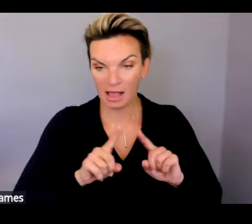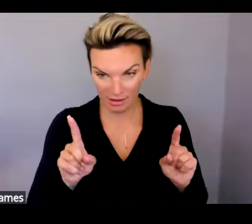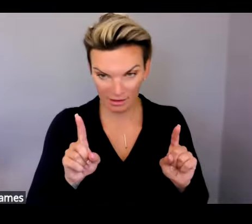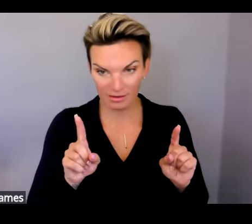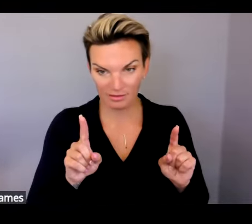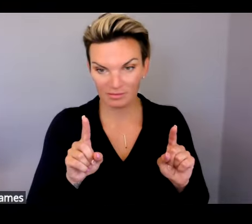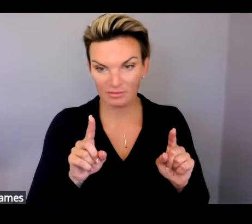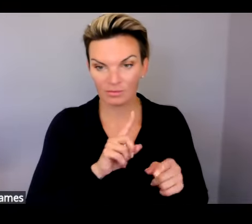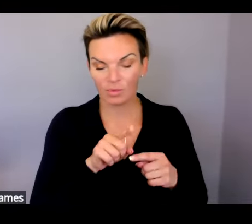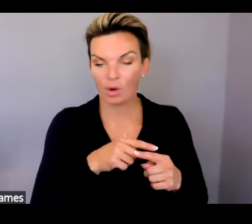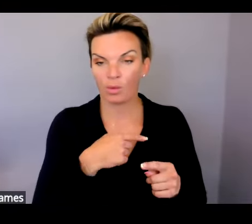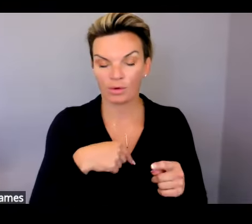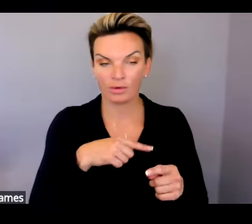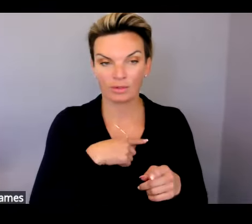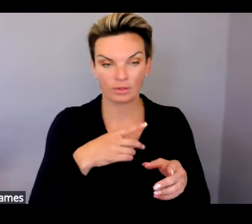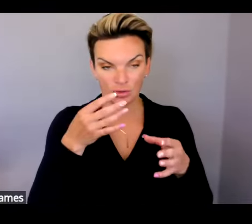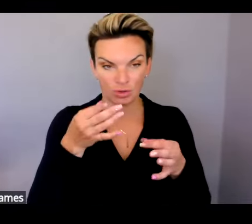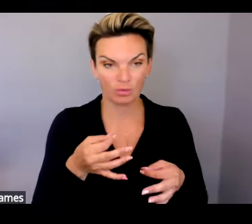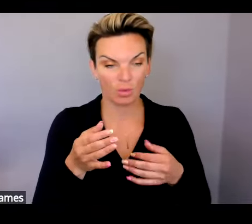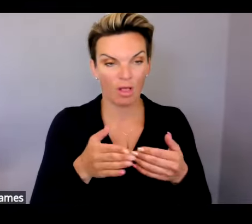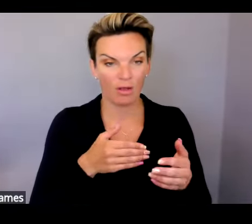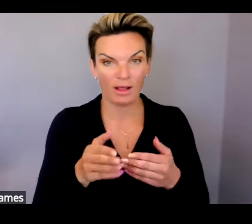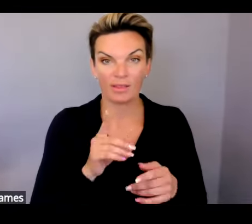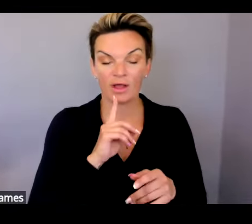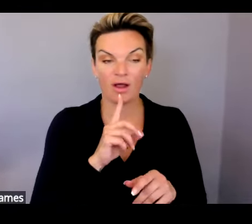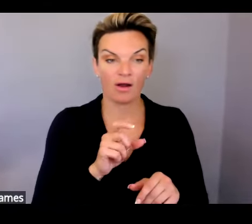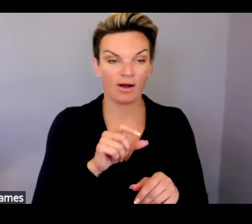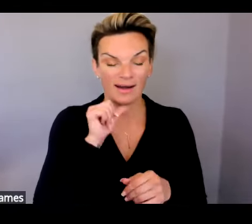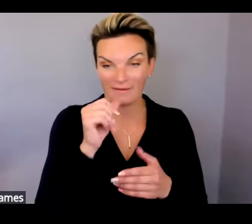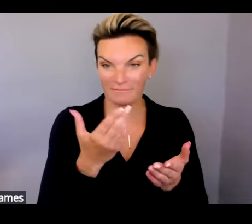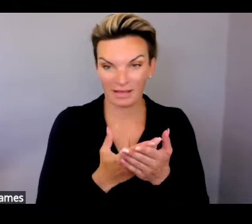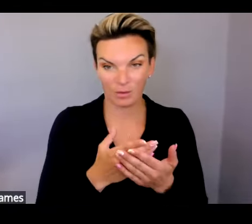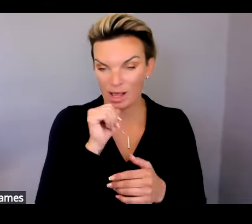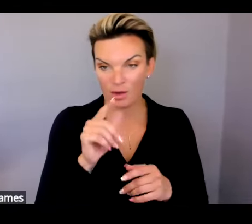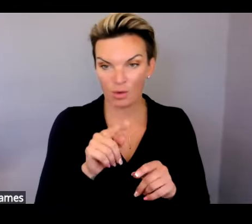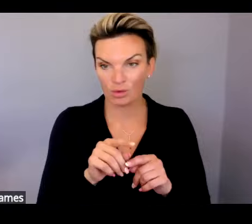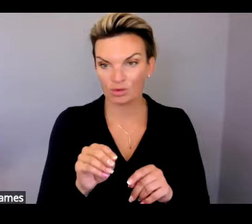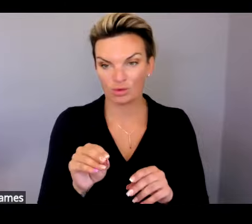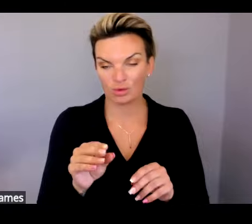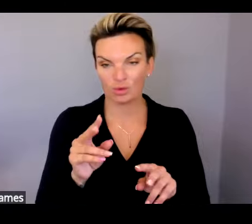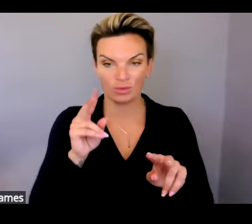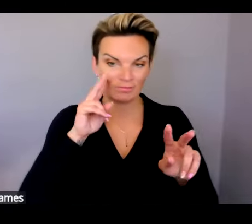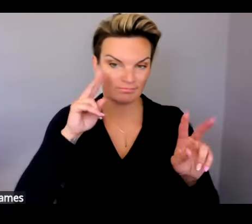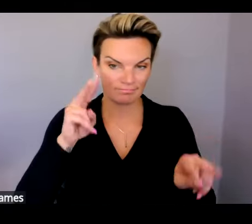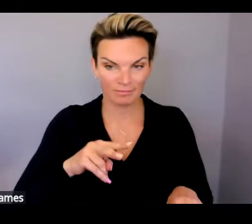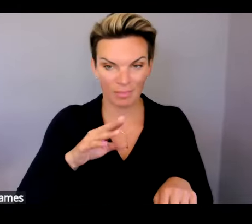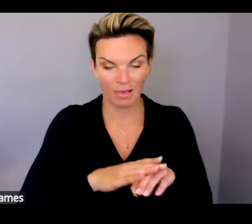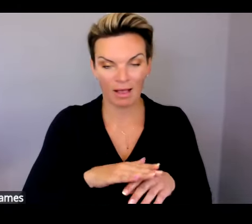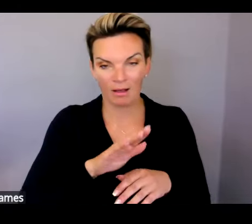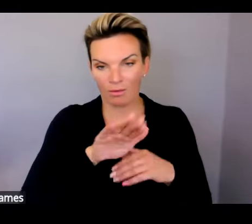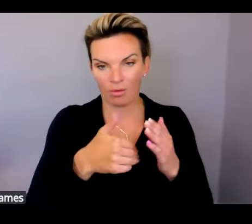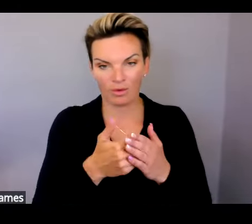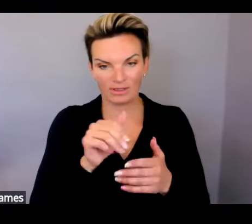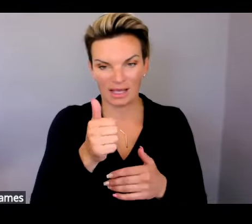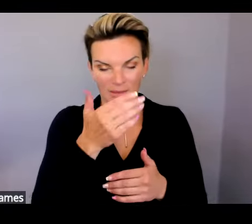when we're determining whether or not they're invalid, we're not going to discount all 10 because of that